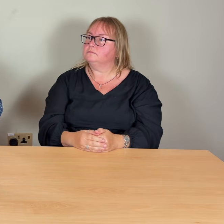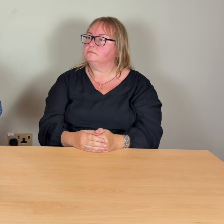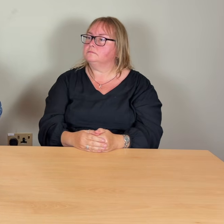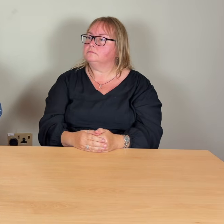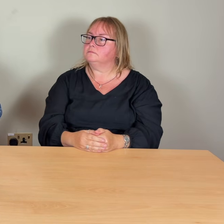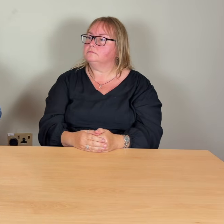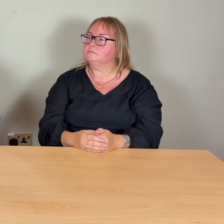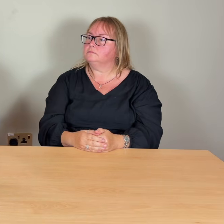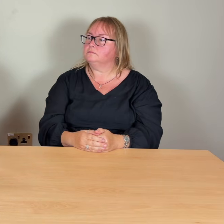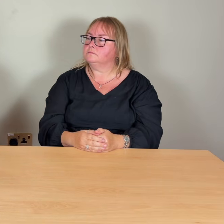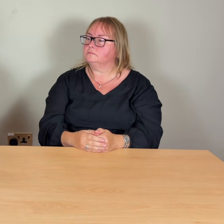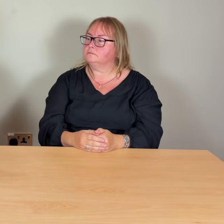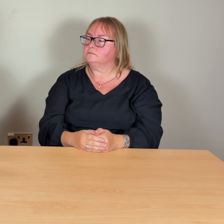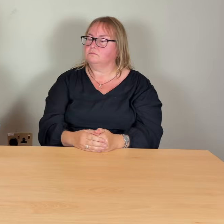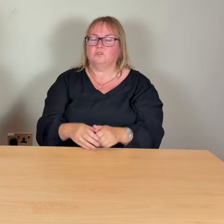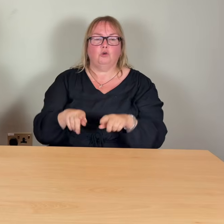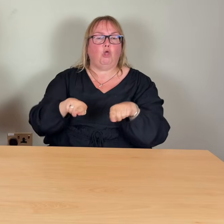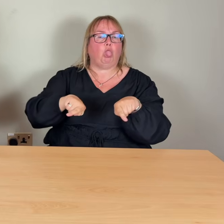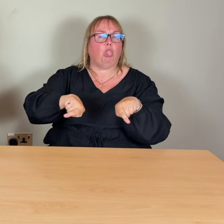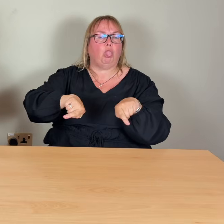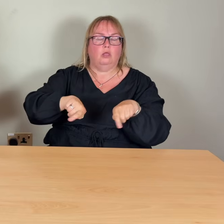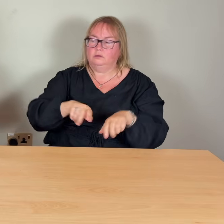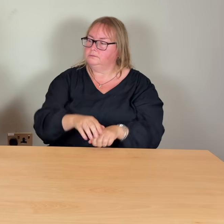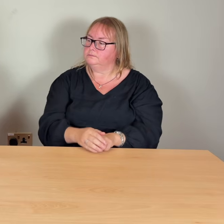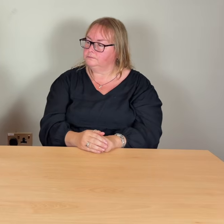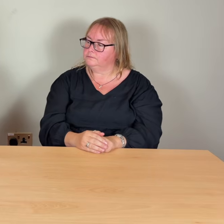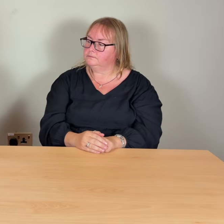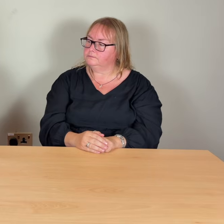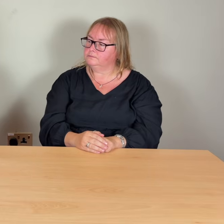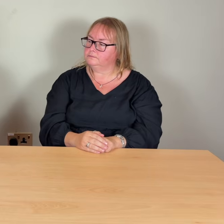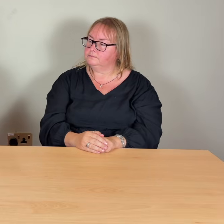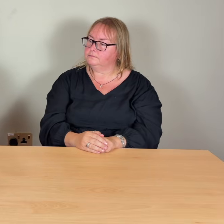So you've got two bits sticking out at the edges, like so.